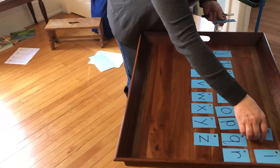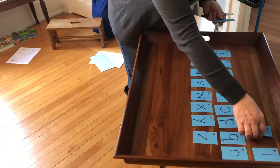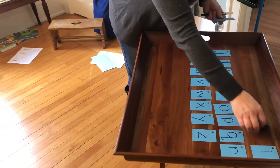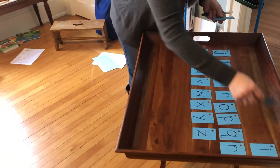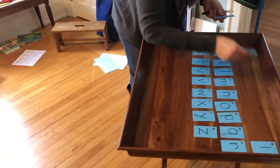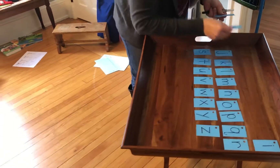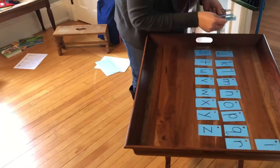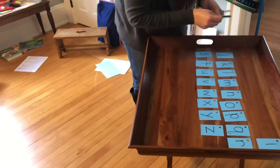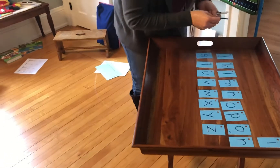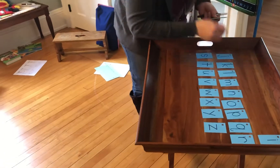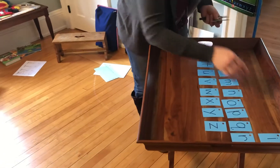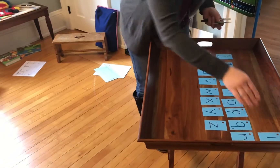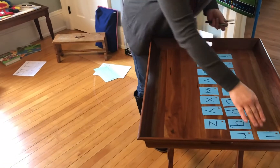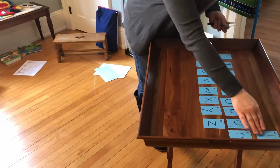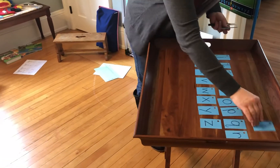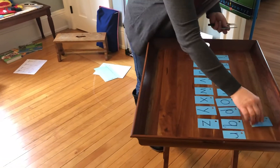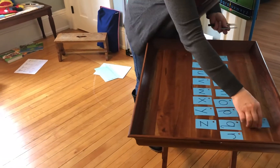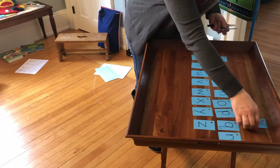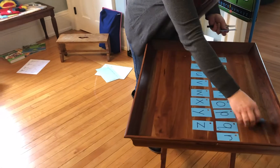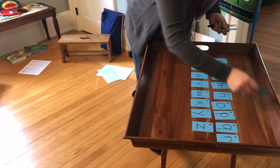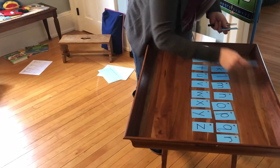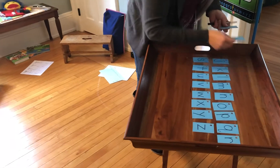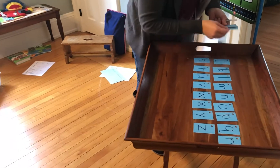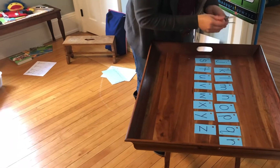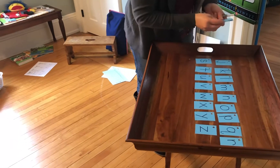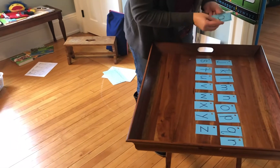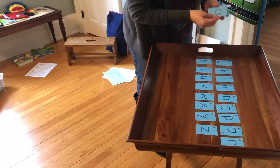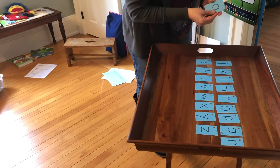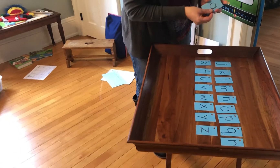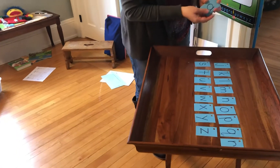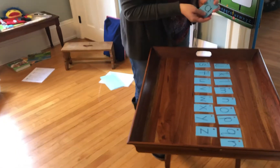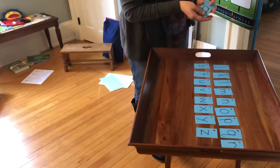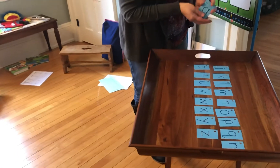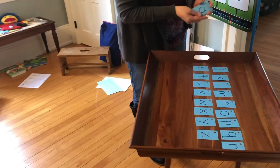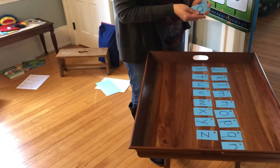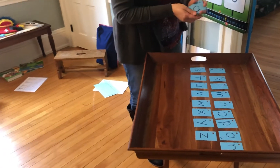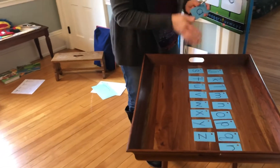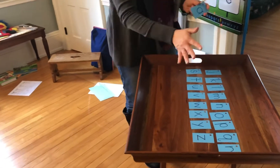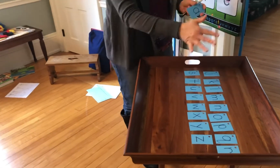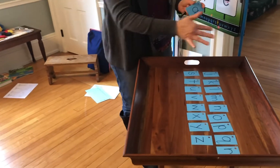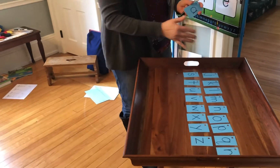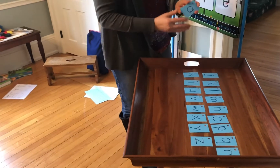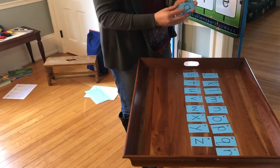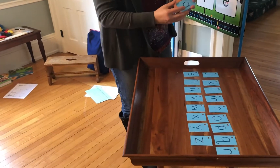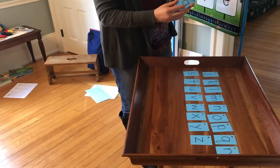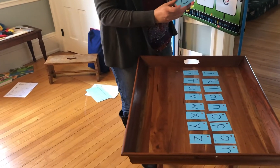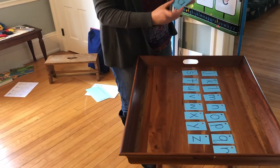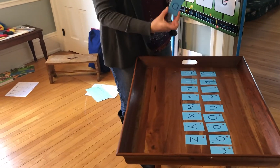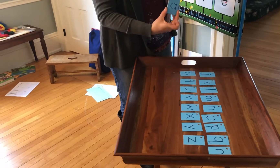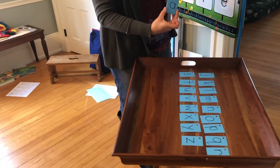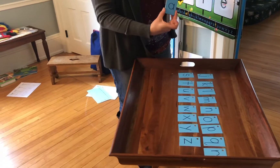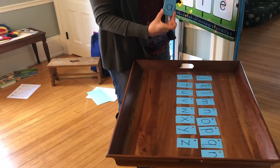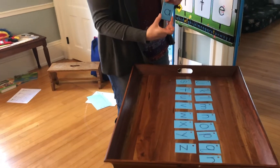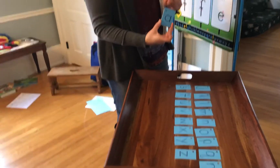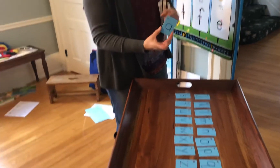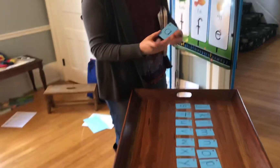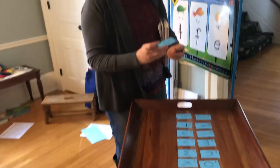And then when all 26 alphabet letters are all stacked up and A is at the top and